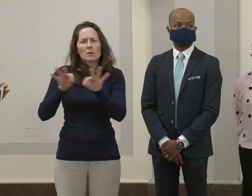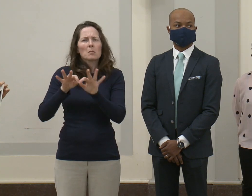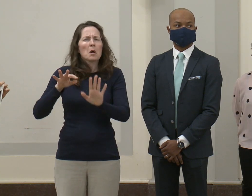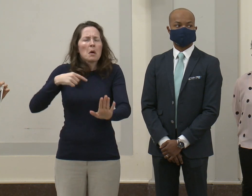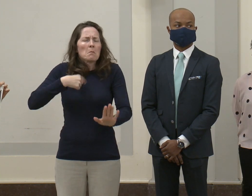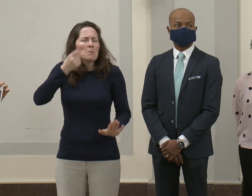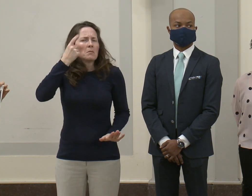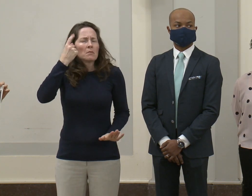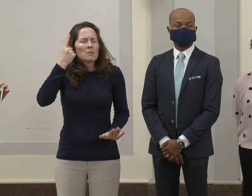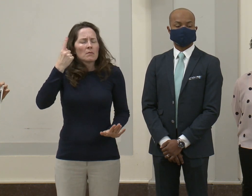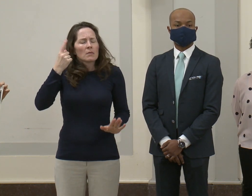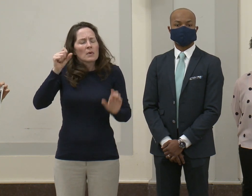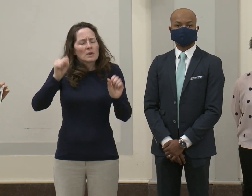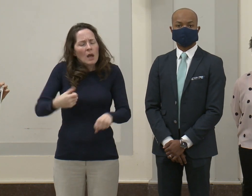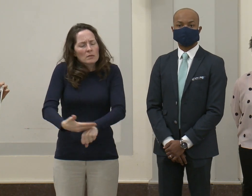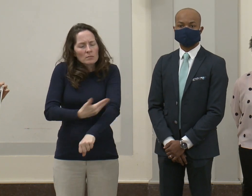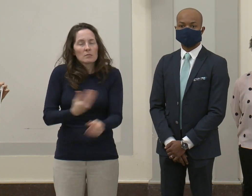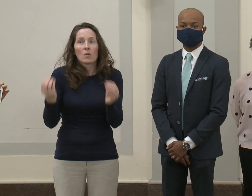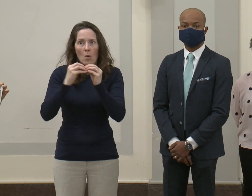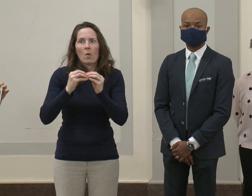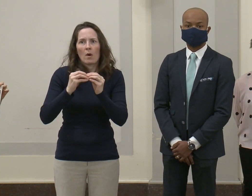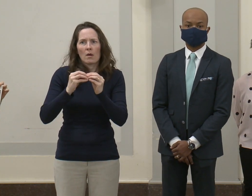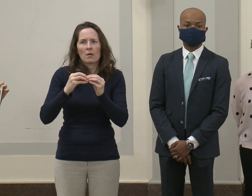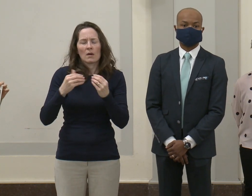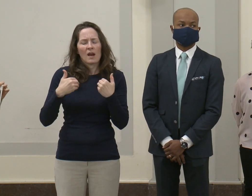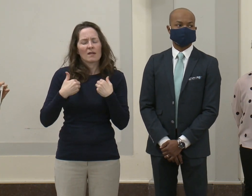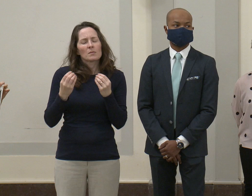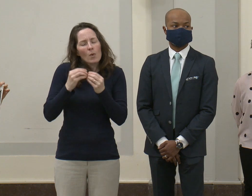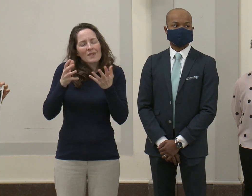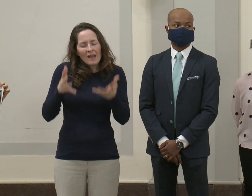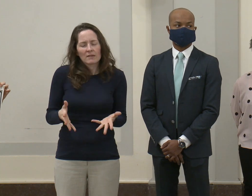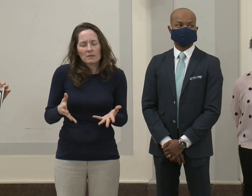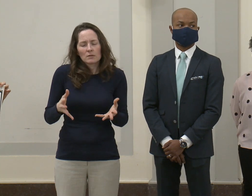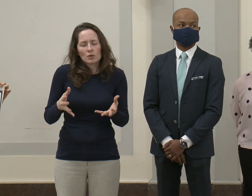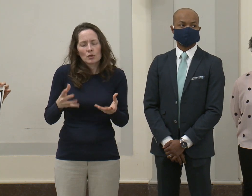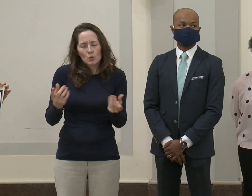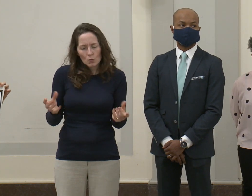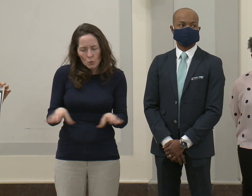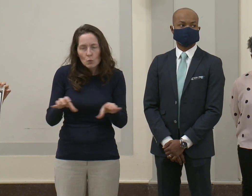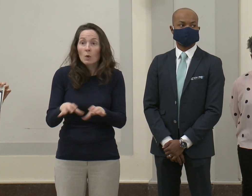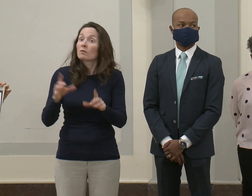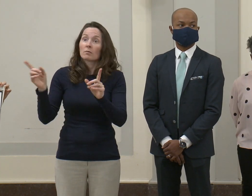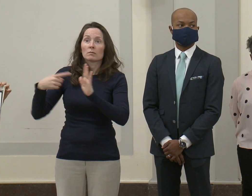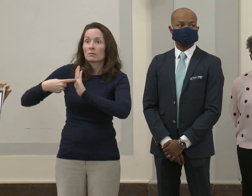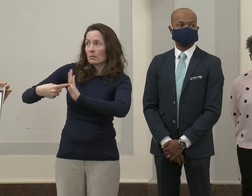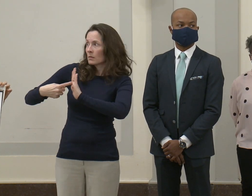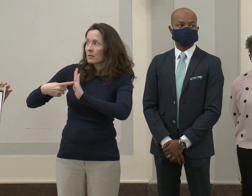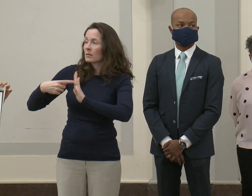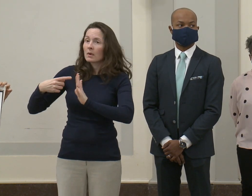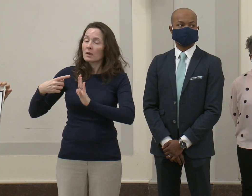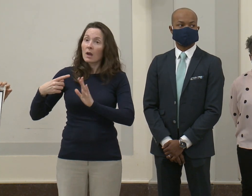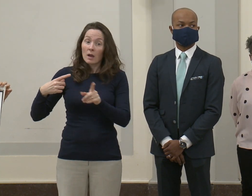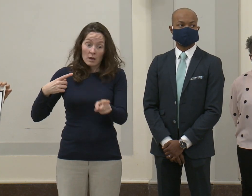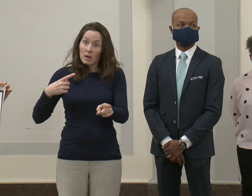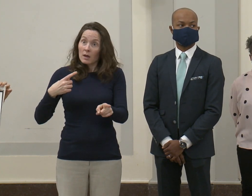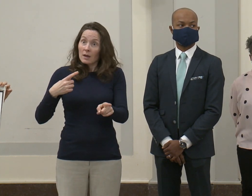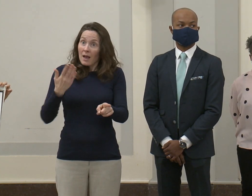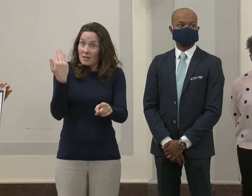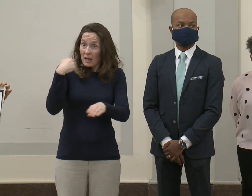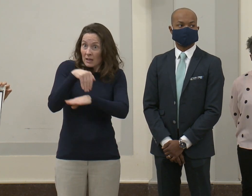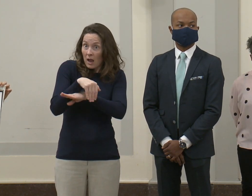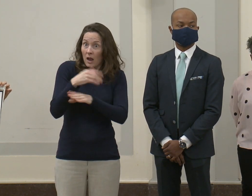to do. And we also have to understand other realities. For example, there was a police officer right around the corner from this incident last